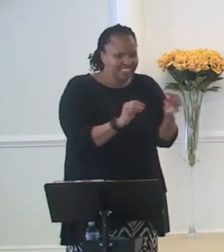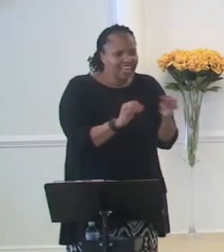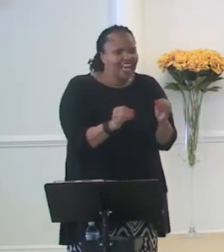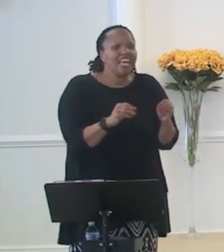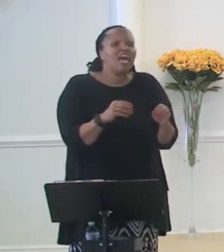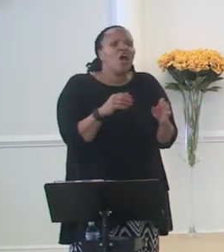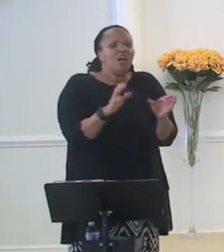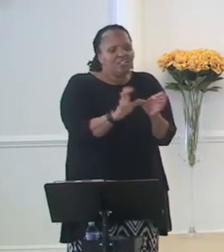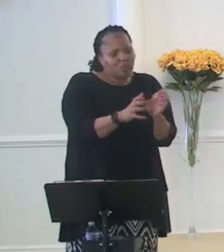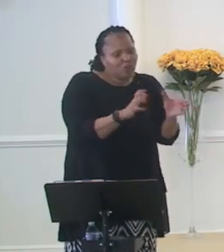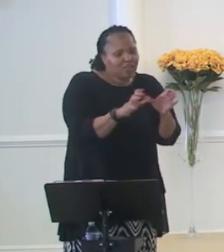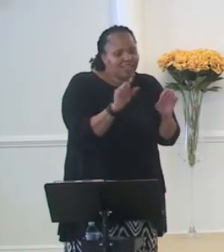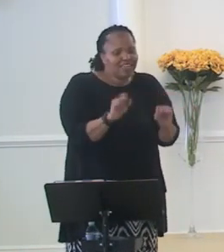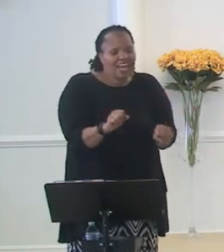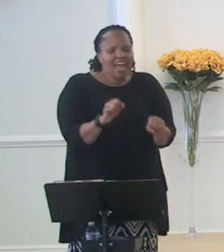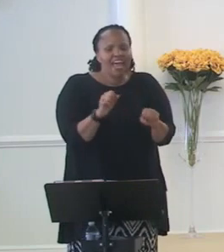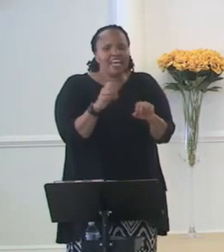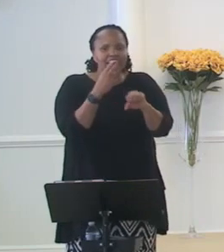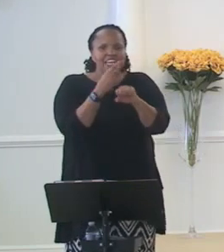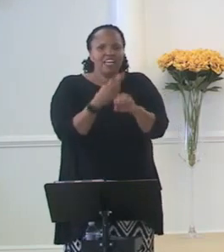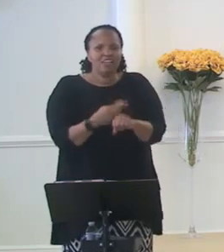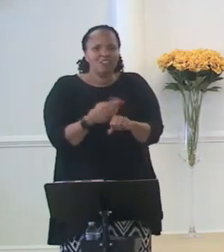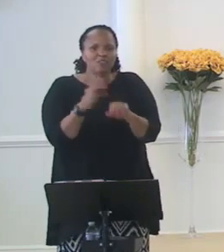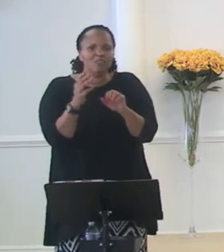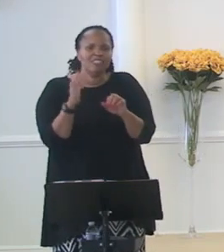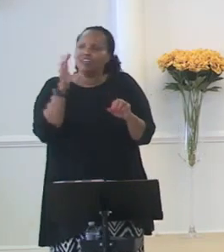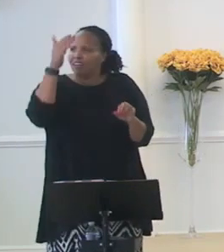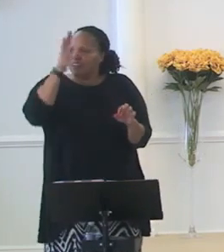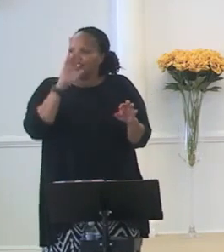to the touch of the...